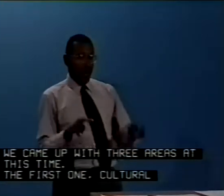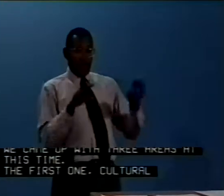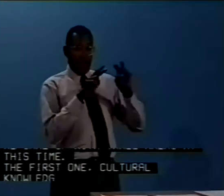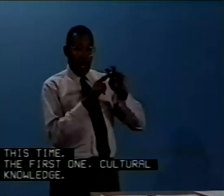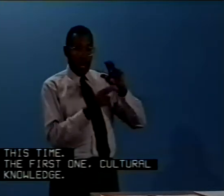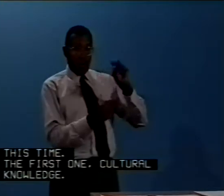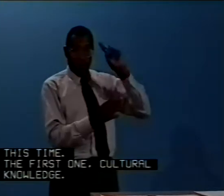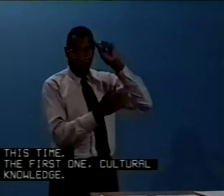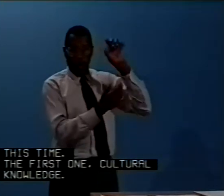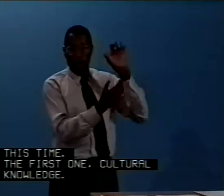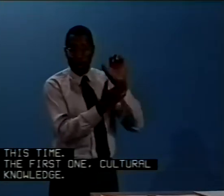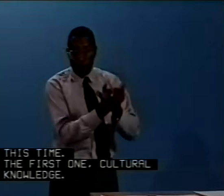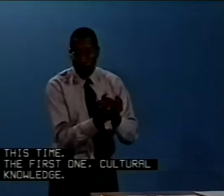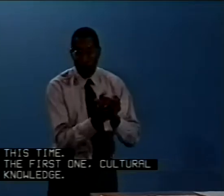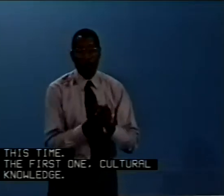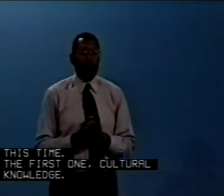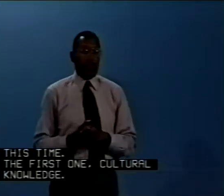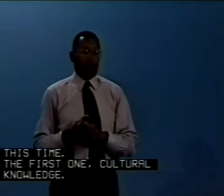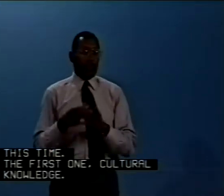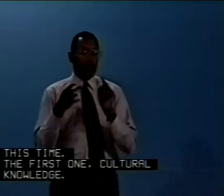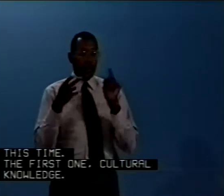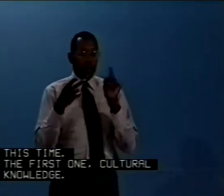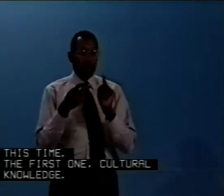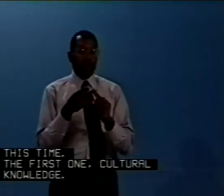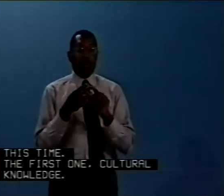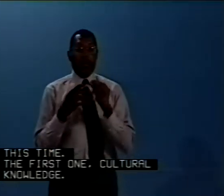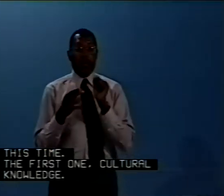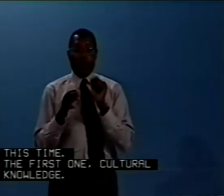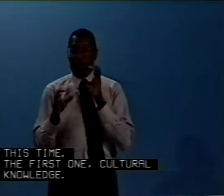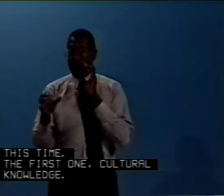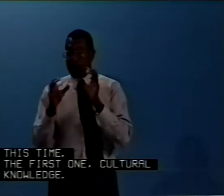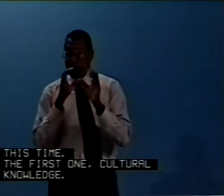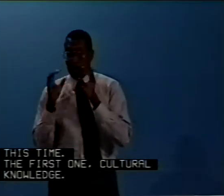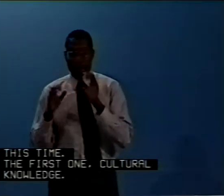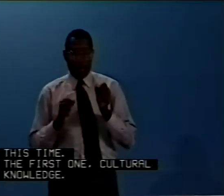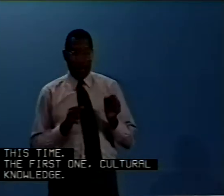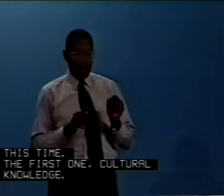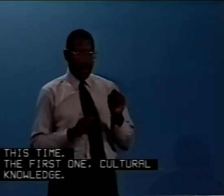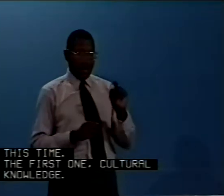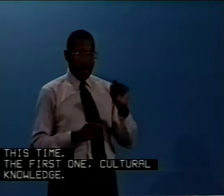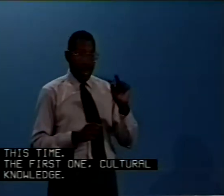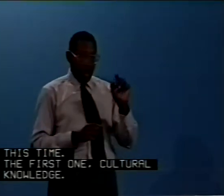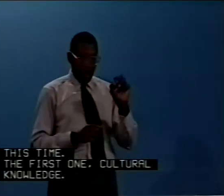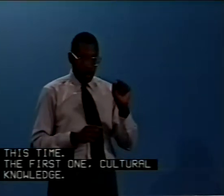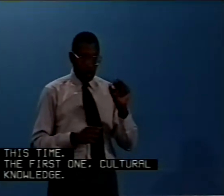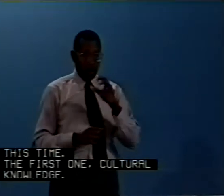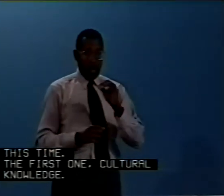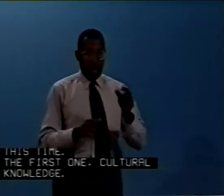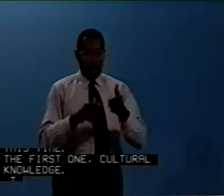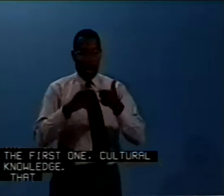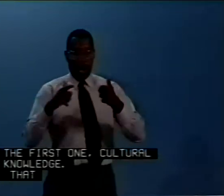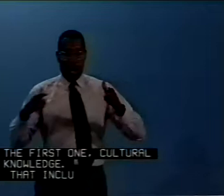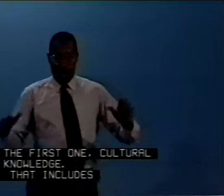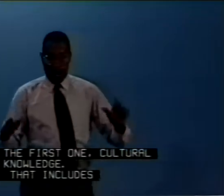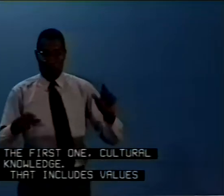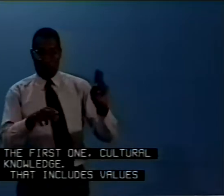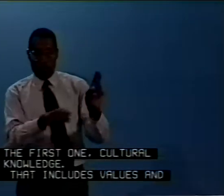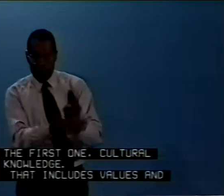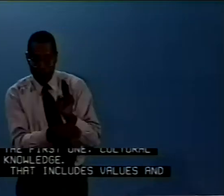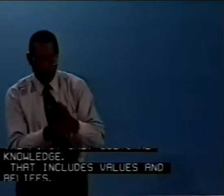which includes values and beliefs. The second one is communication styles and language